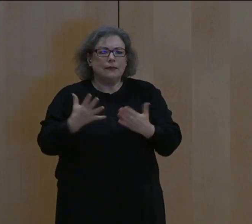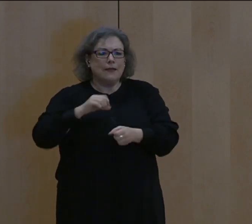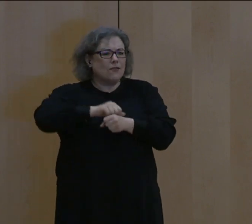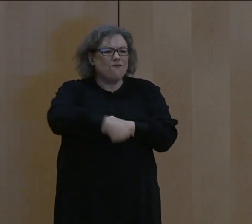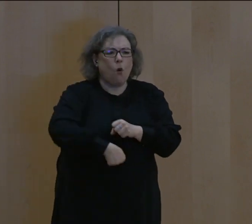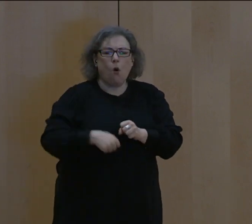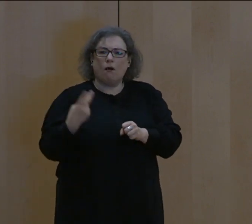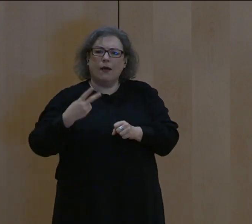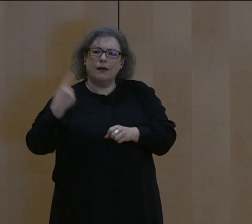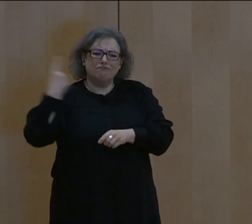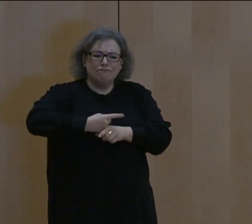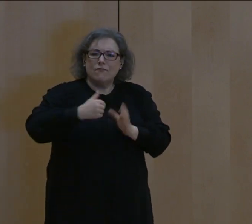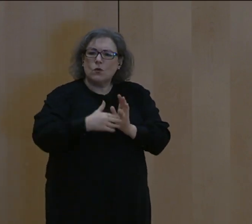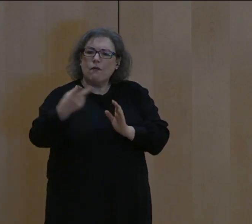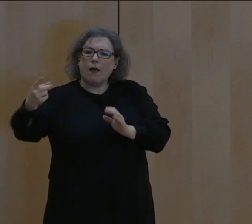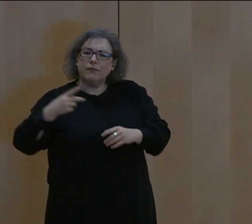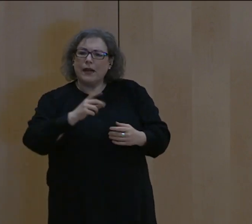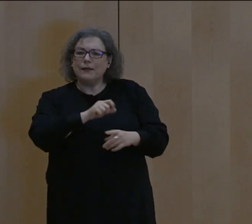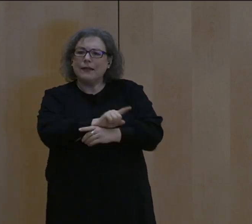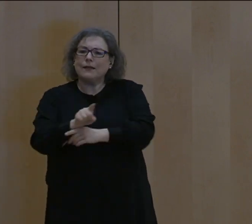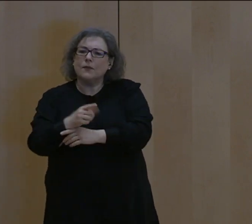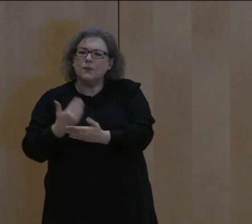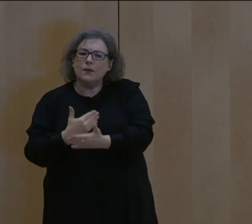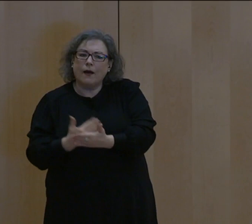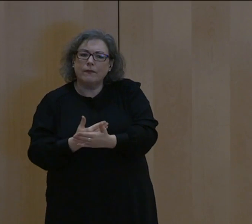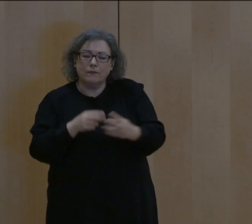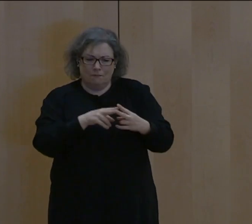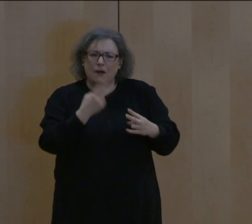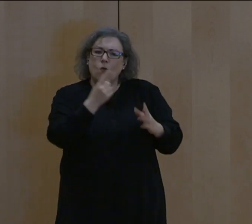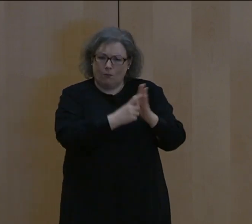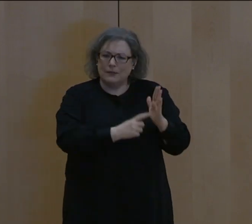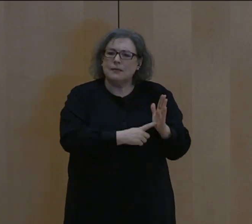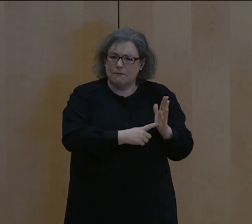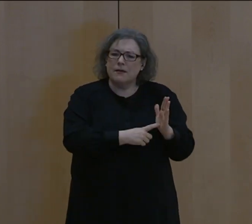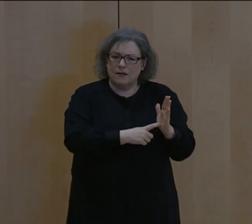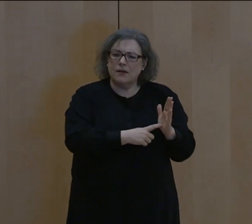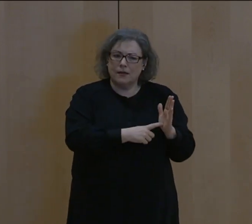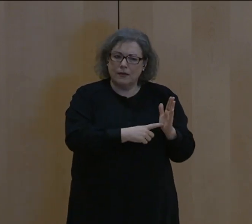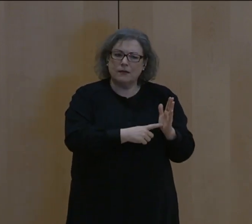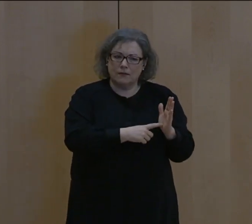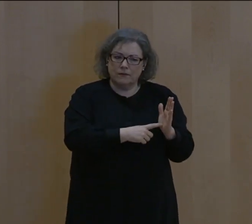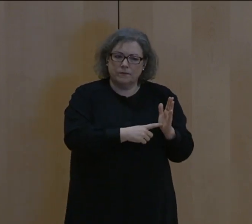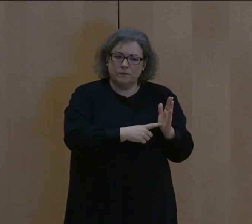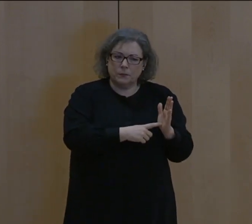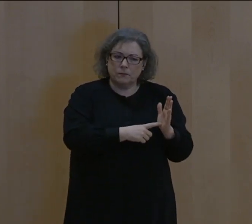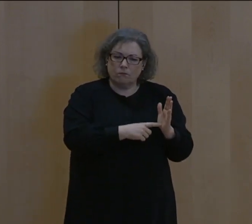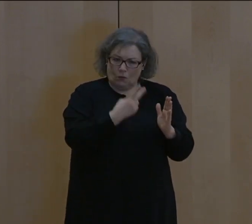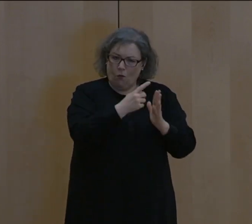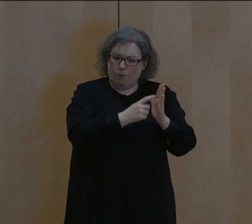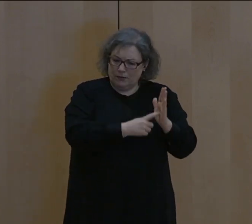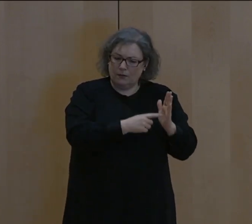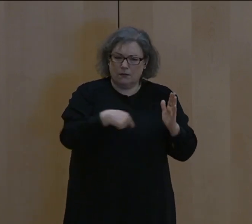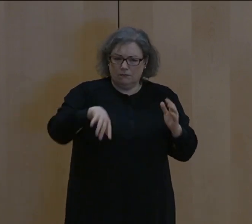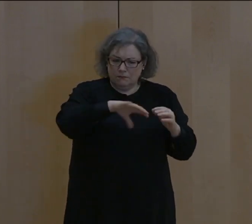two principles, we have had an unprecedented era of cooperation, of peace and confidence. We had